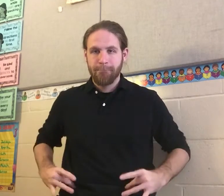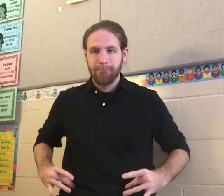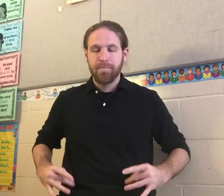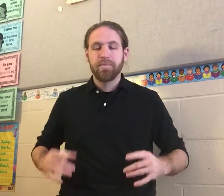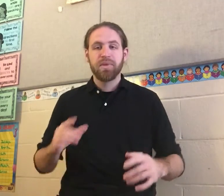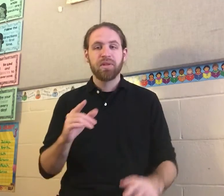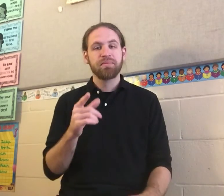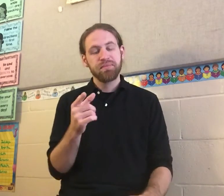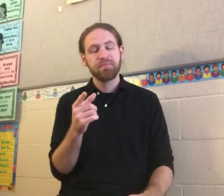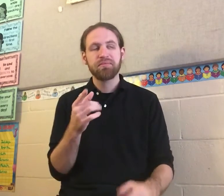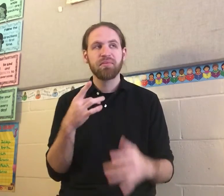wings.